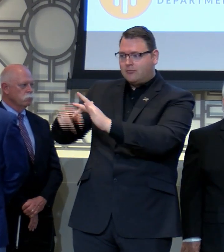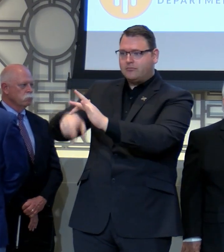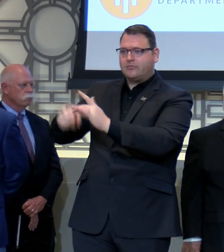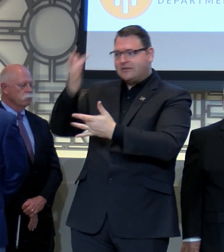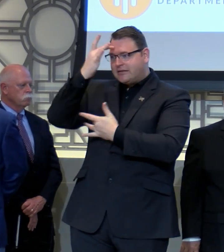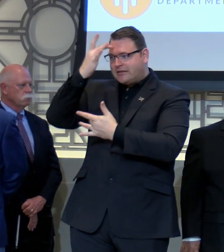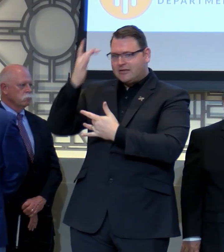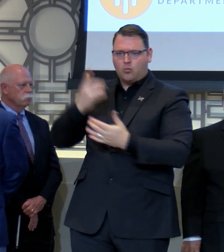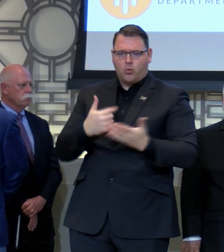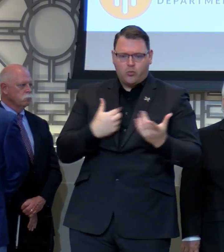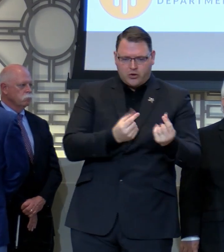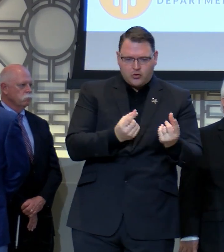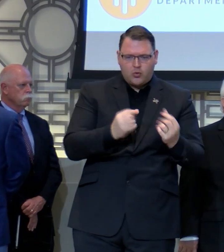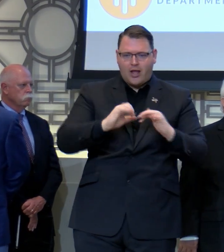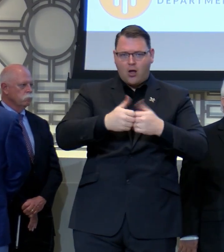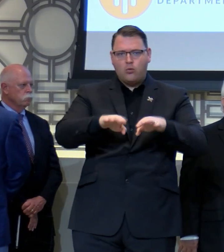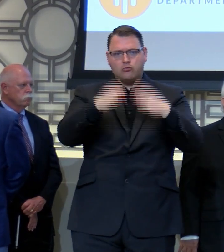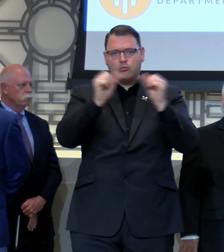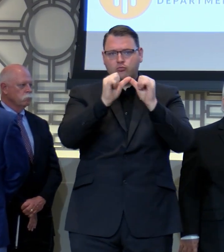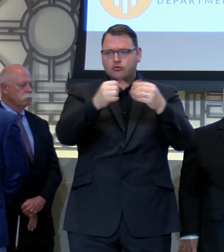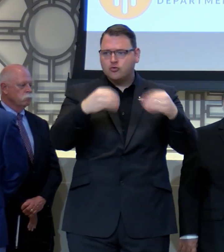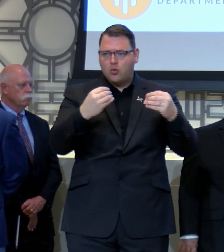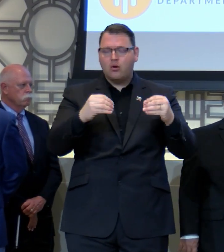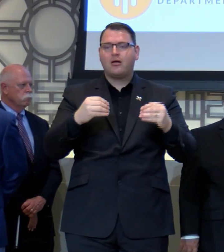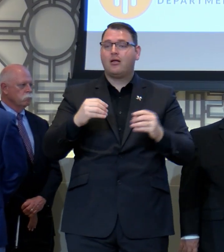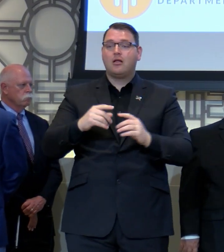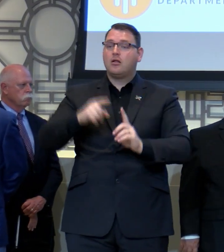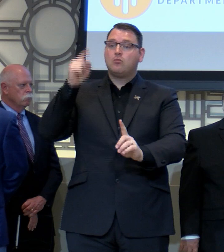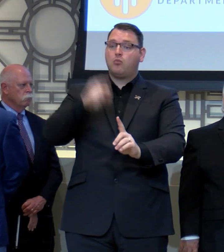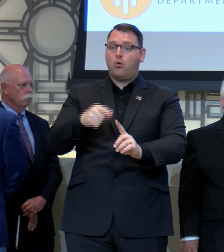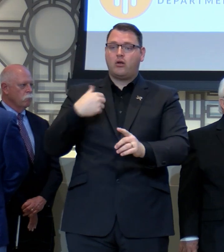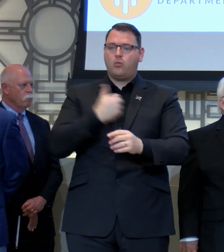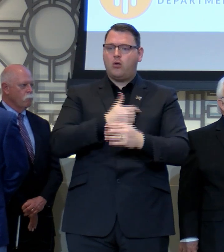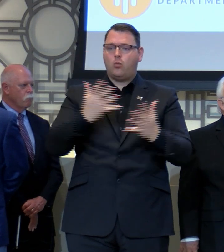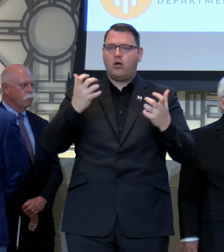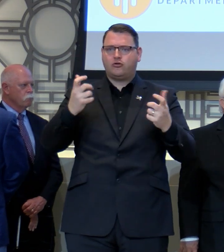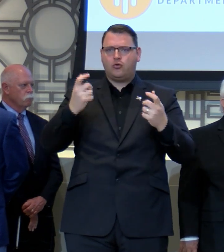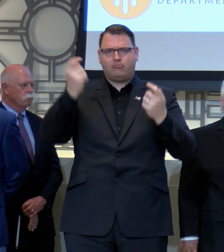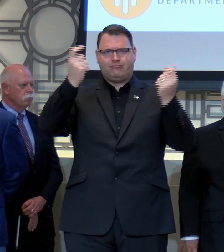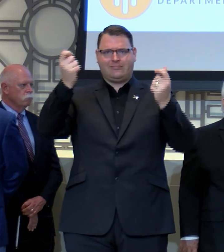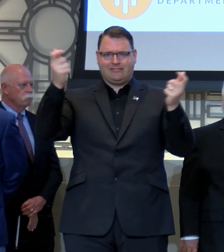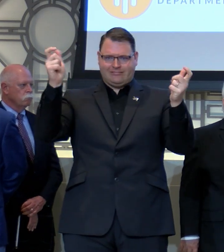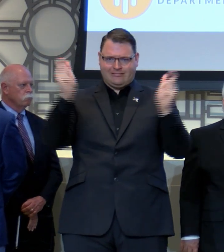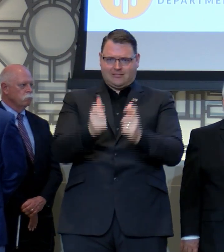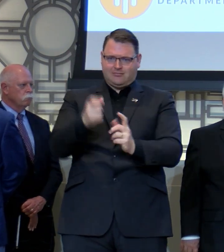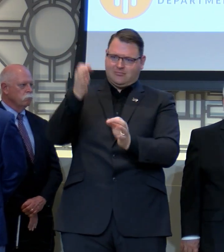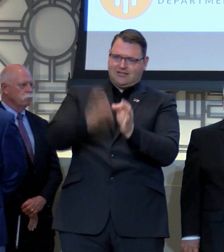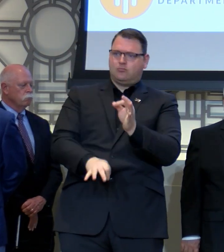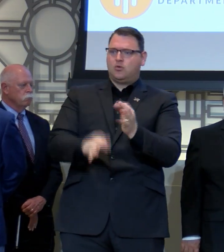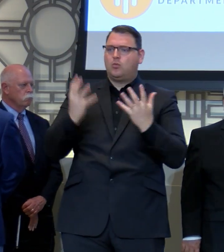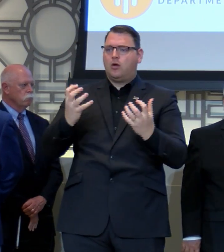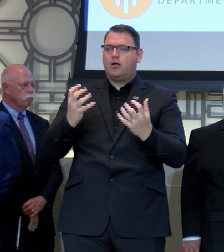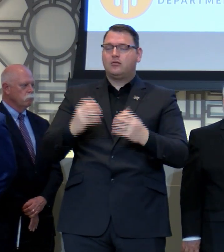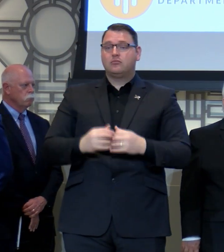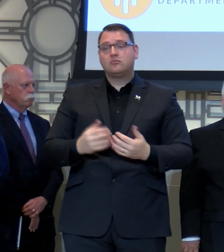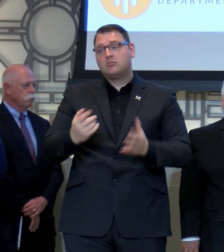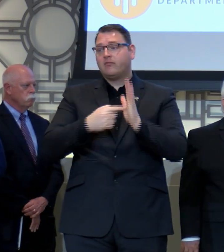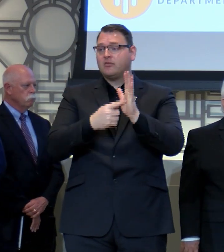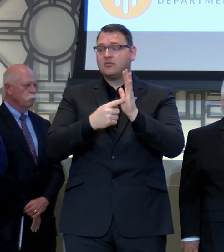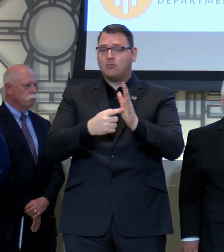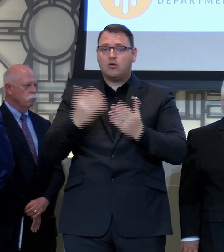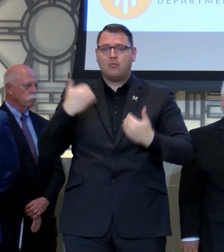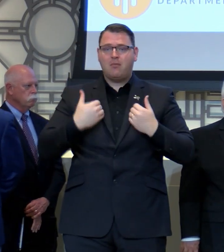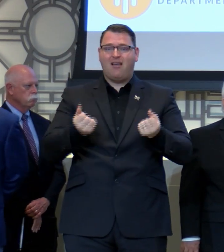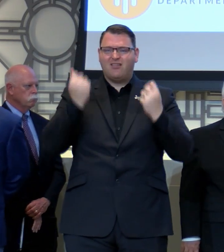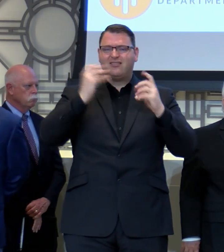simplify. So what we may see down the road is there won't be the same level of assortment that you might be used to today, but we will find a way